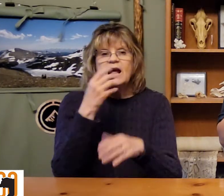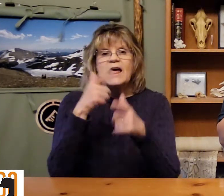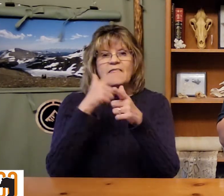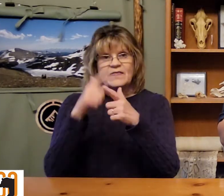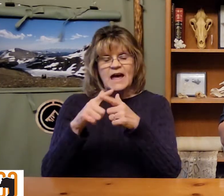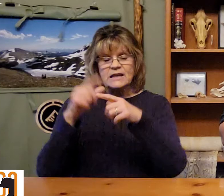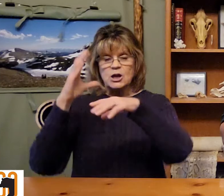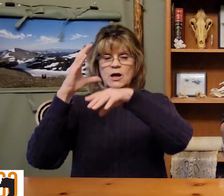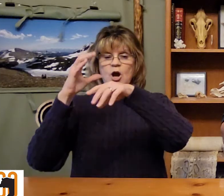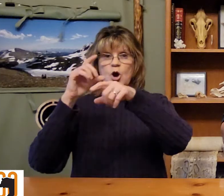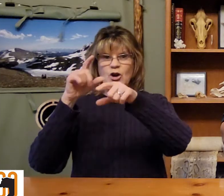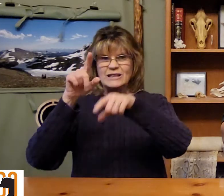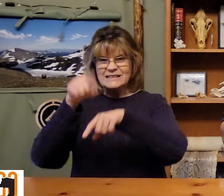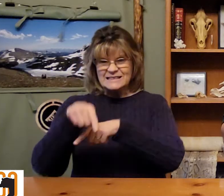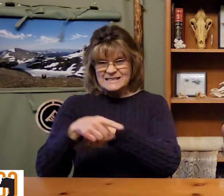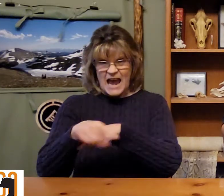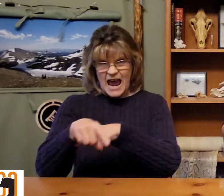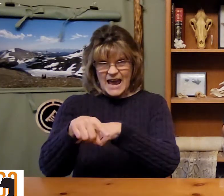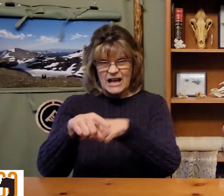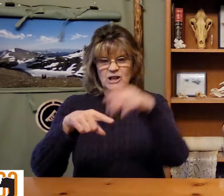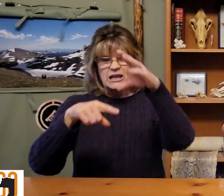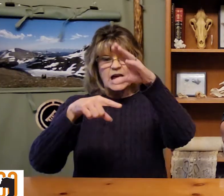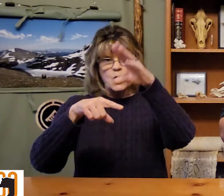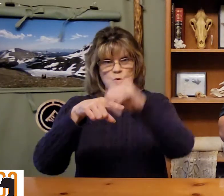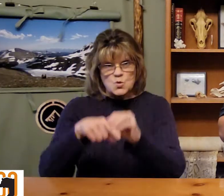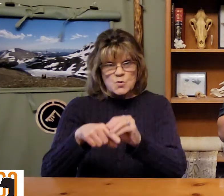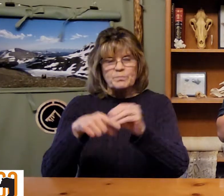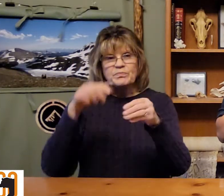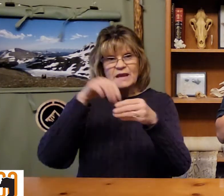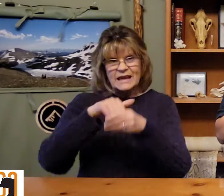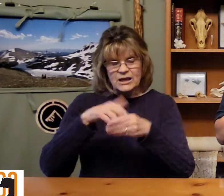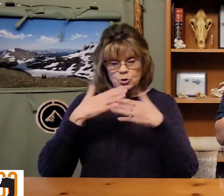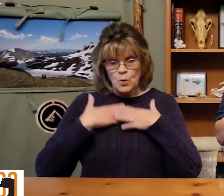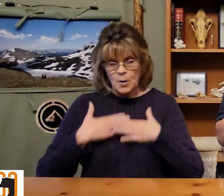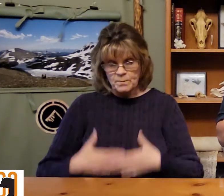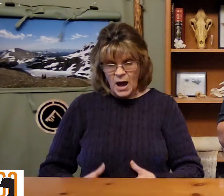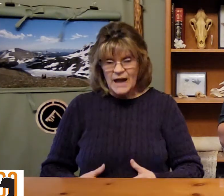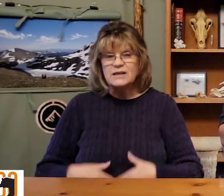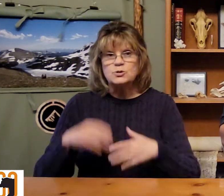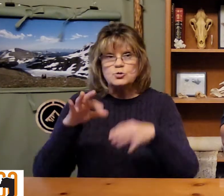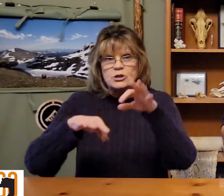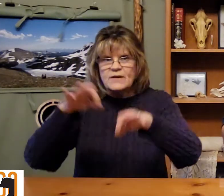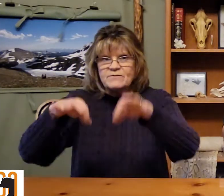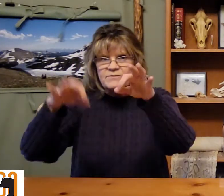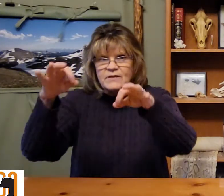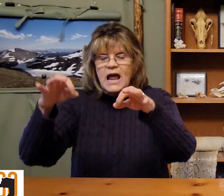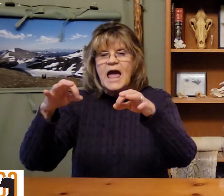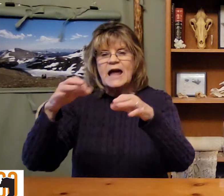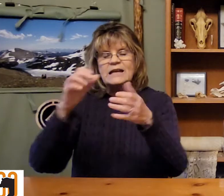body to help feed herself and hydrate herself until she can find those food and water again.